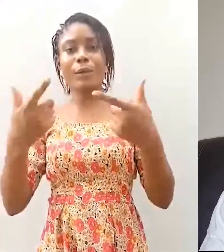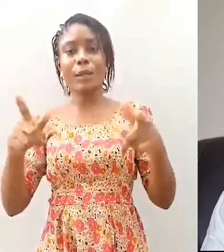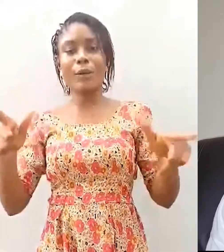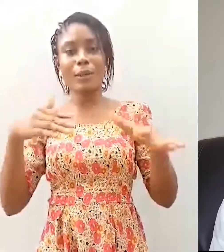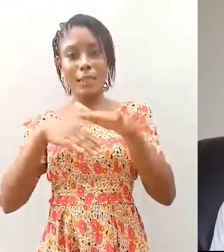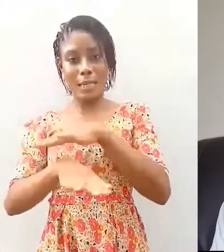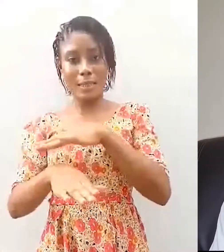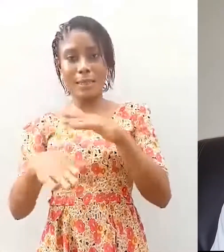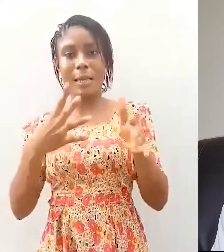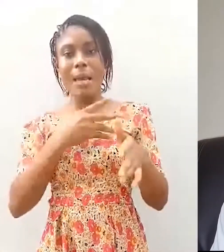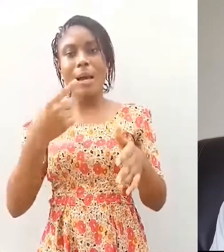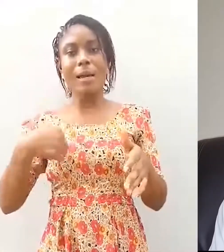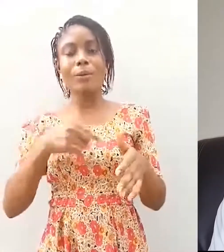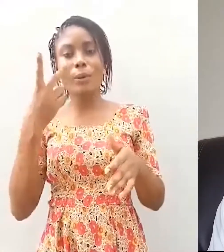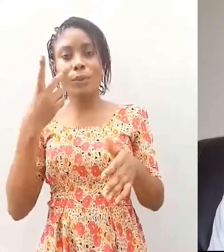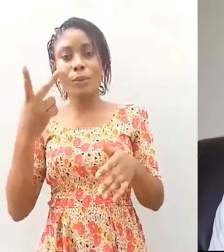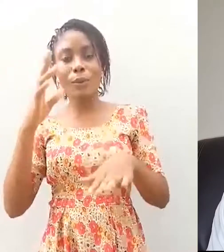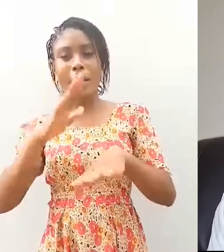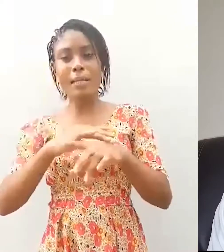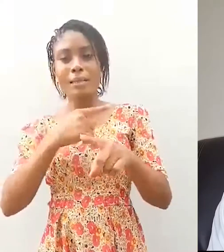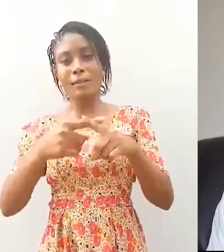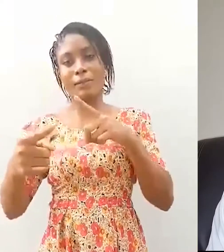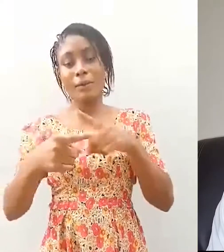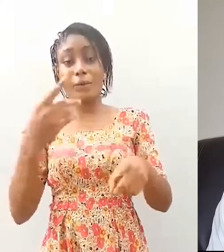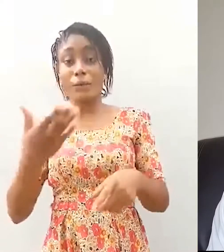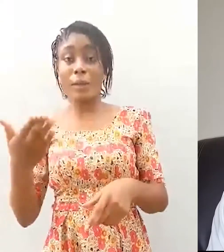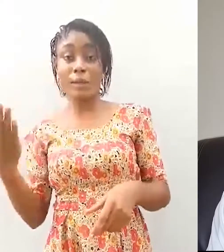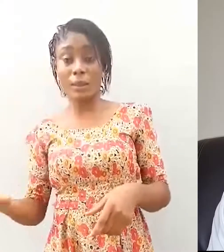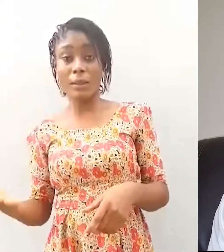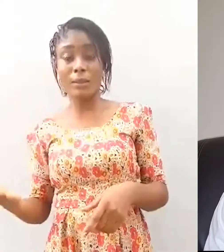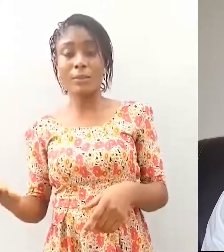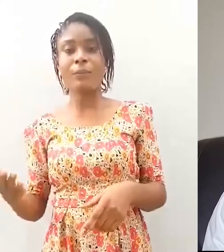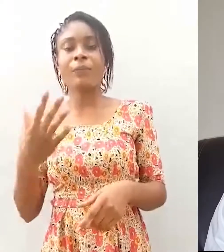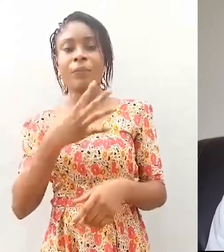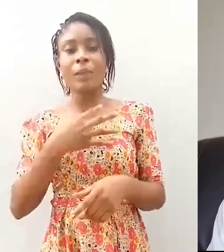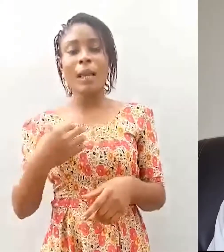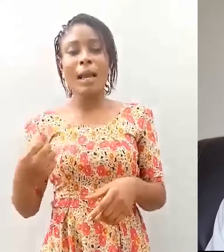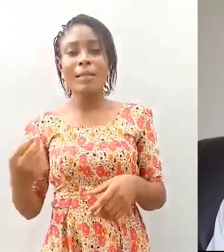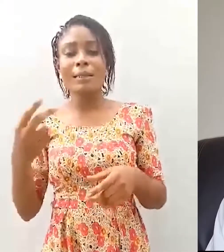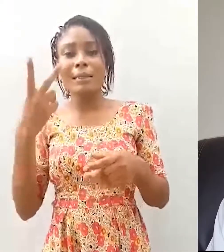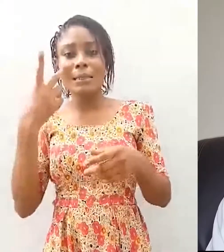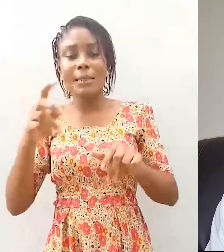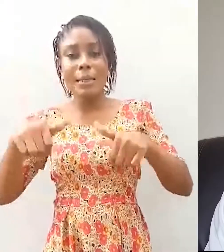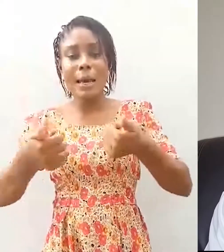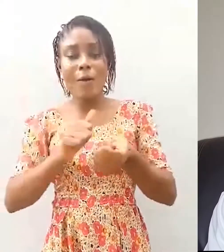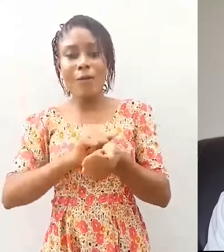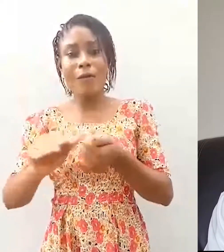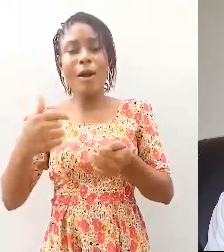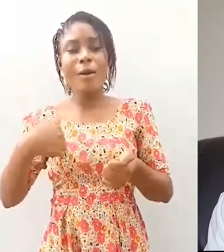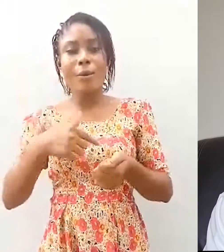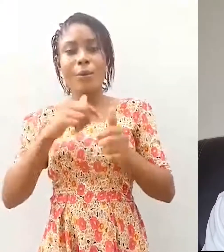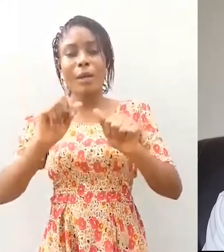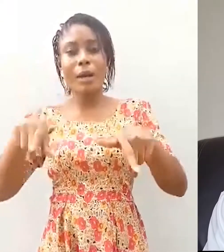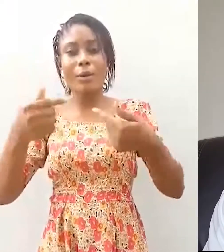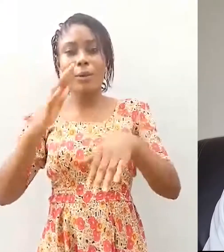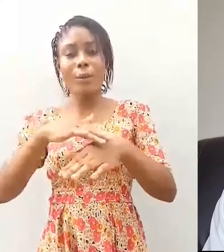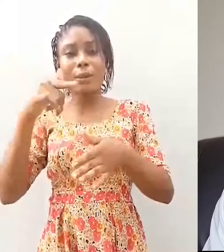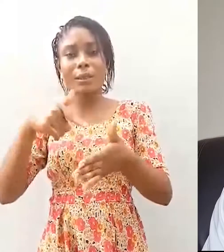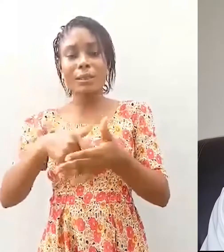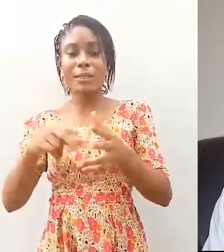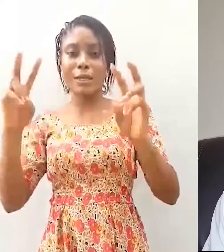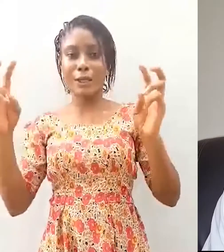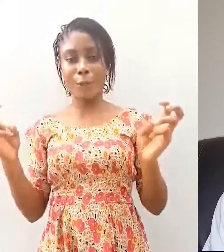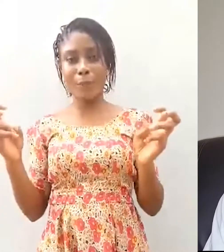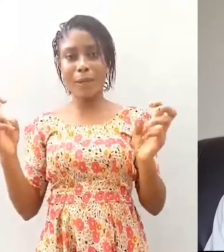and we're going to look at a variety of things, and we'll see how far we're going to go on the topic.